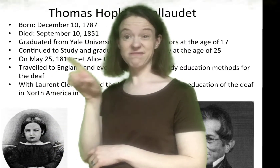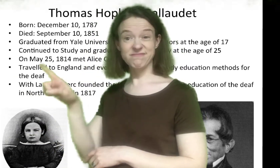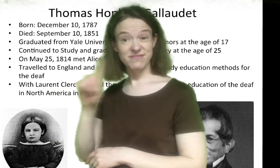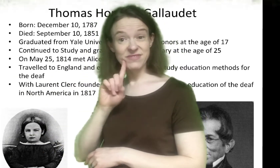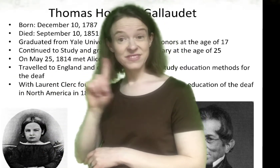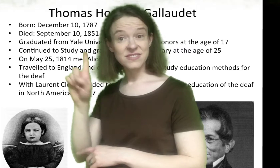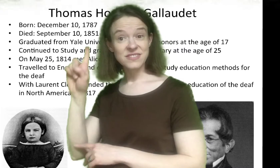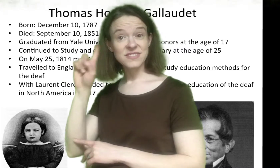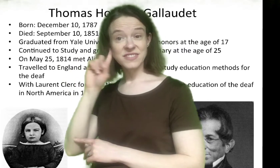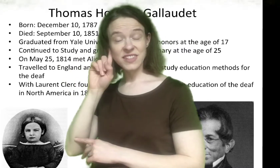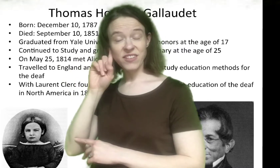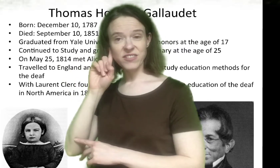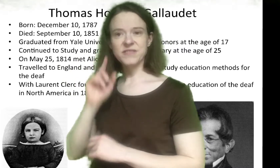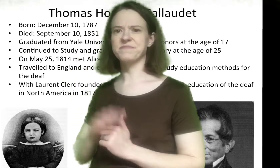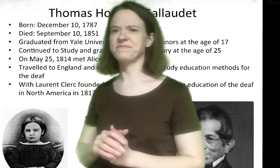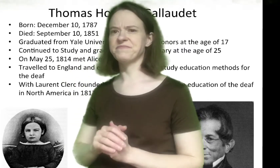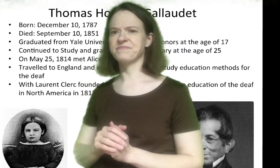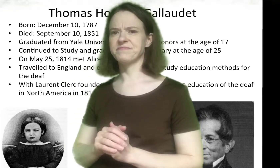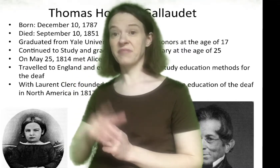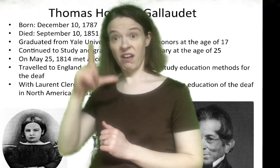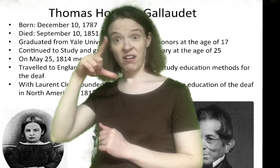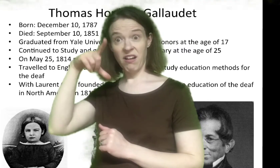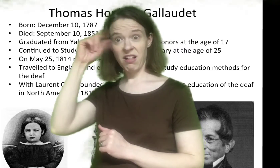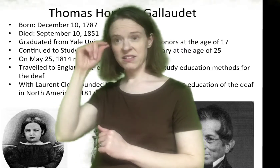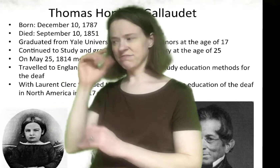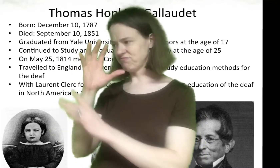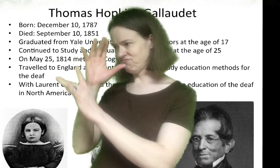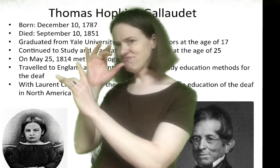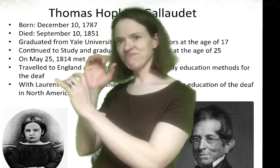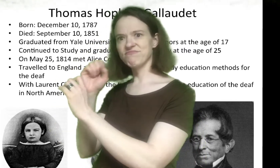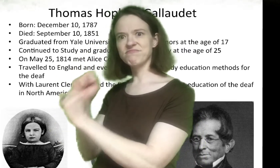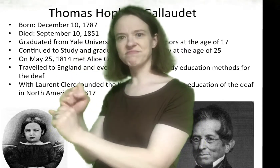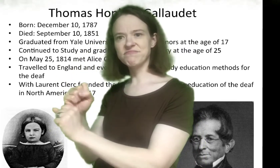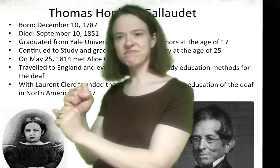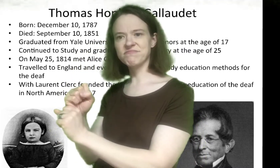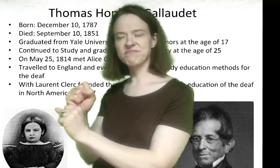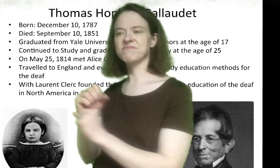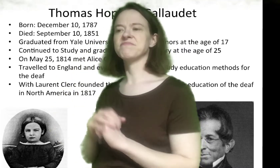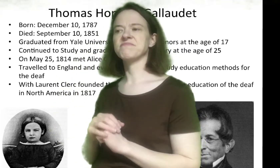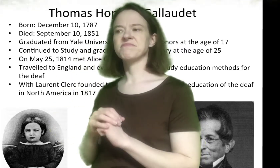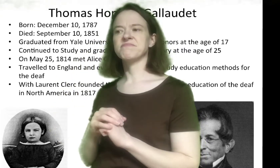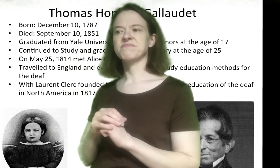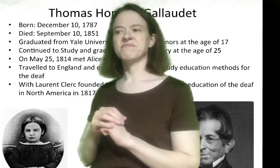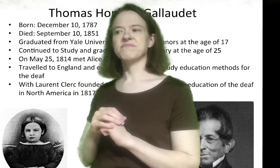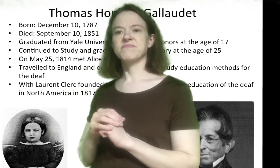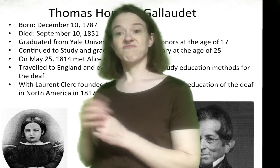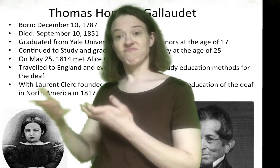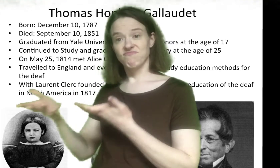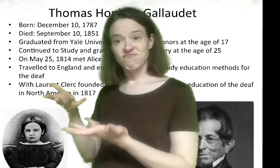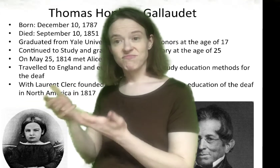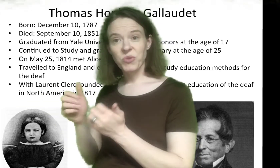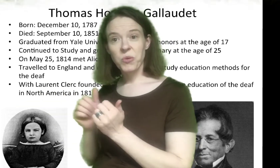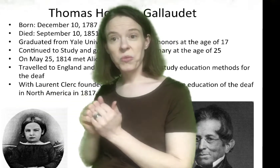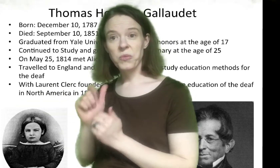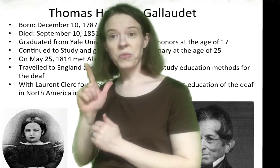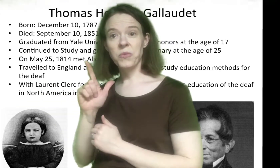was Alice, and she was deaf. Gallaudet was fascinated with this. He interacted